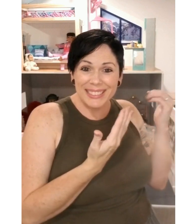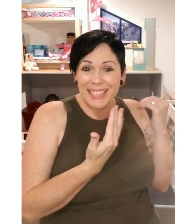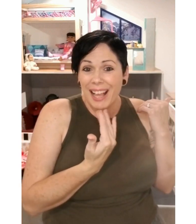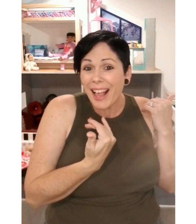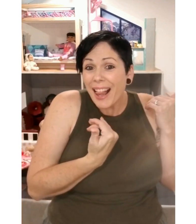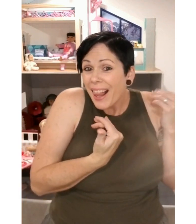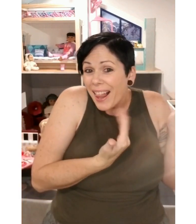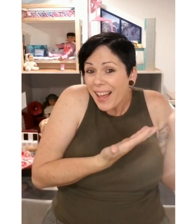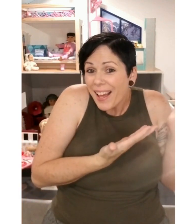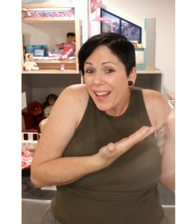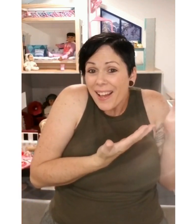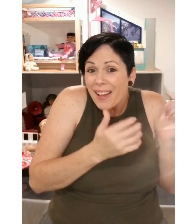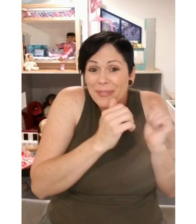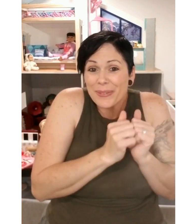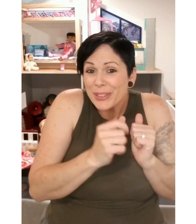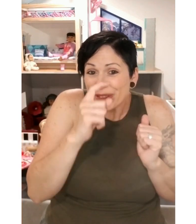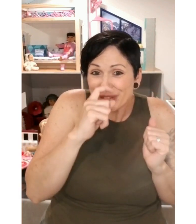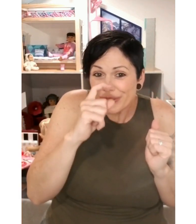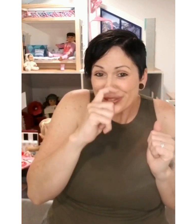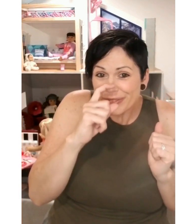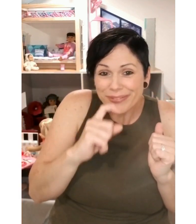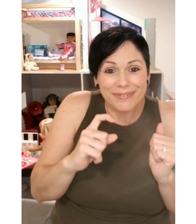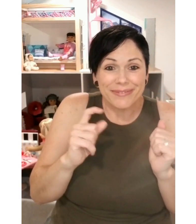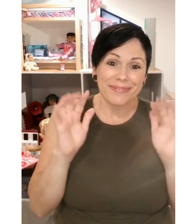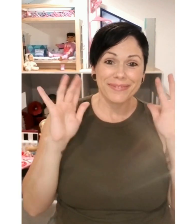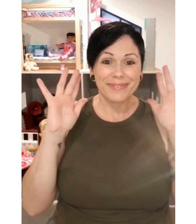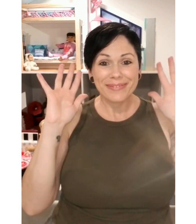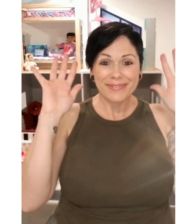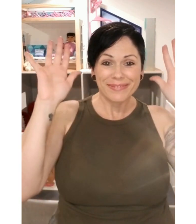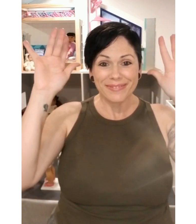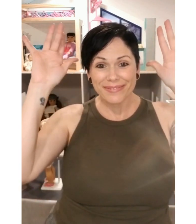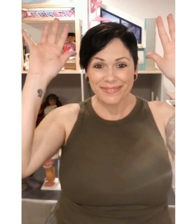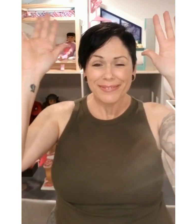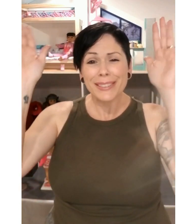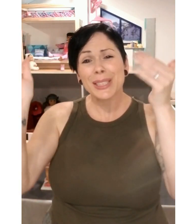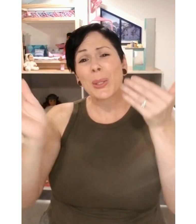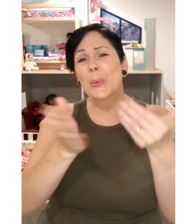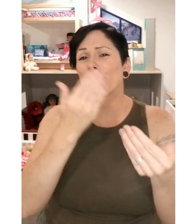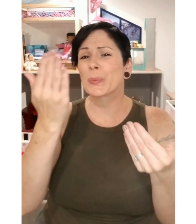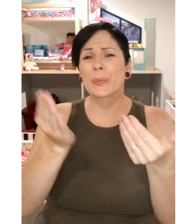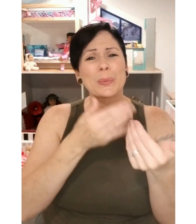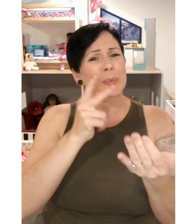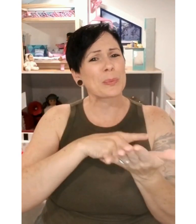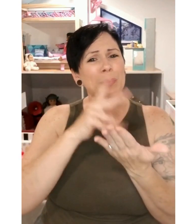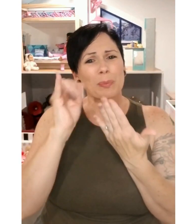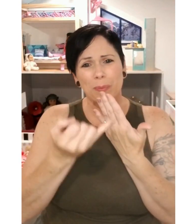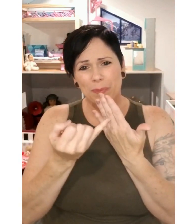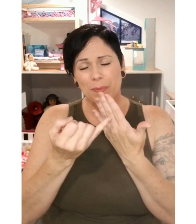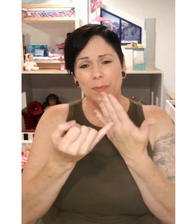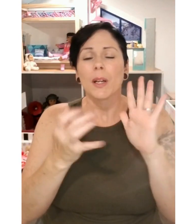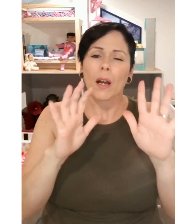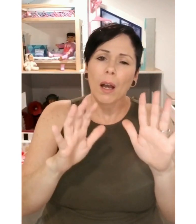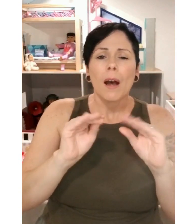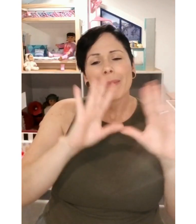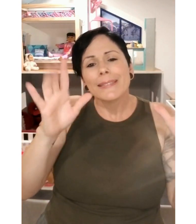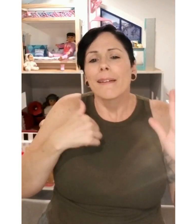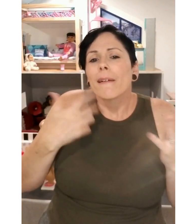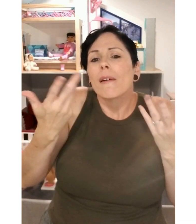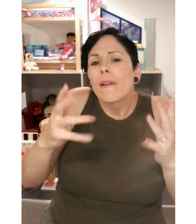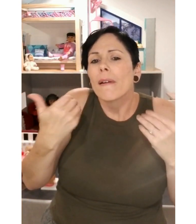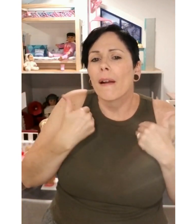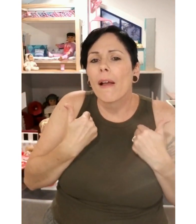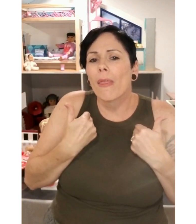And here it is with all the dolls on it. So this is a really easy project. Granted, I had the board